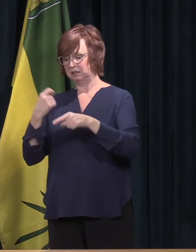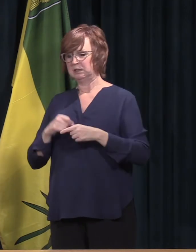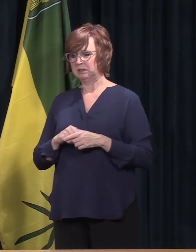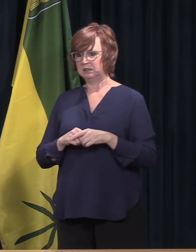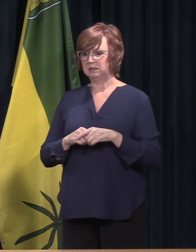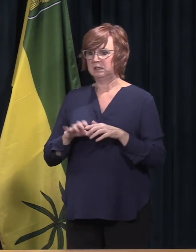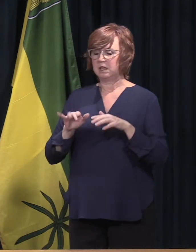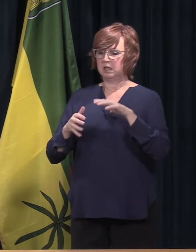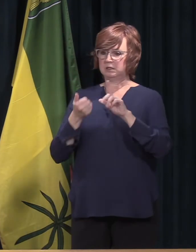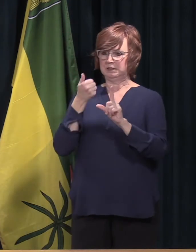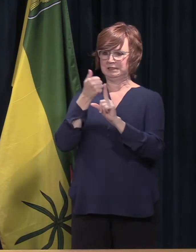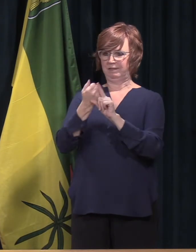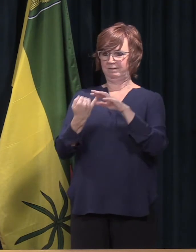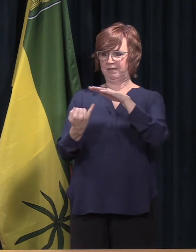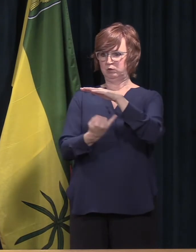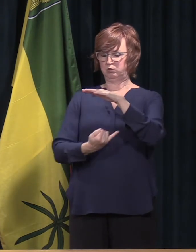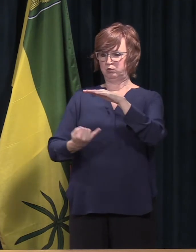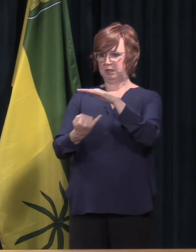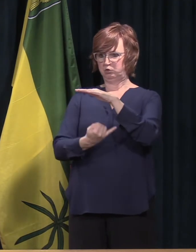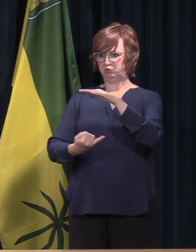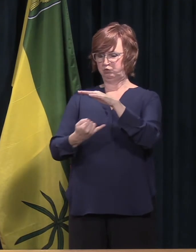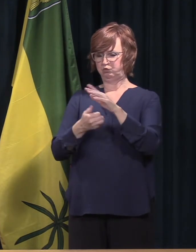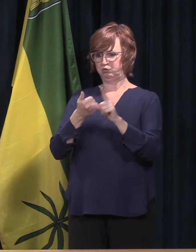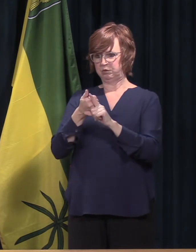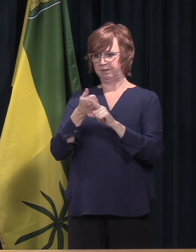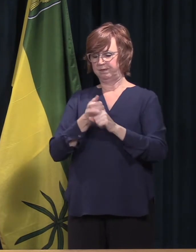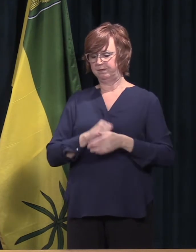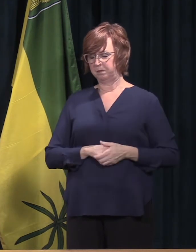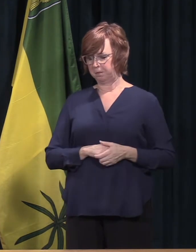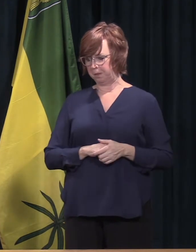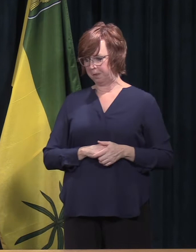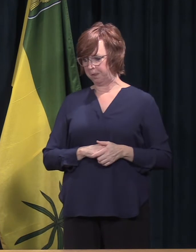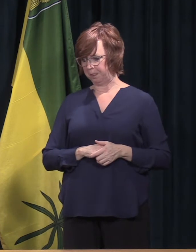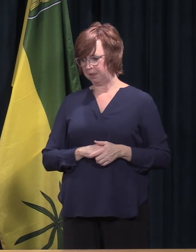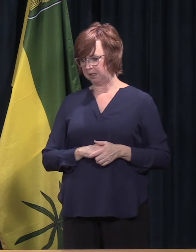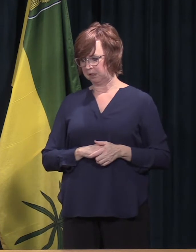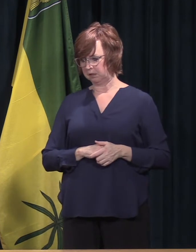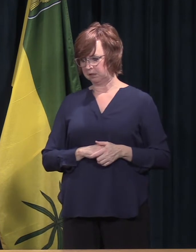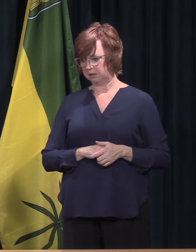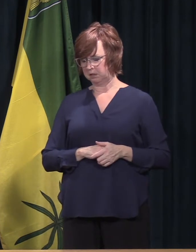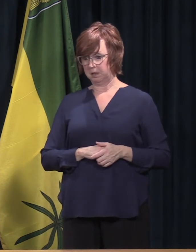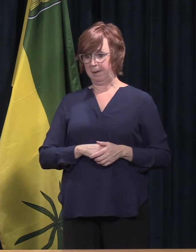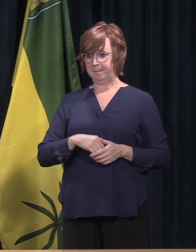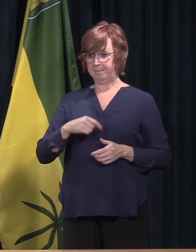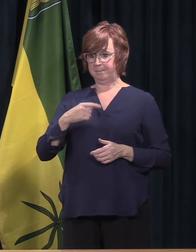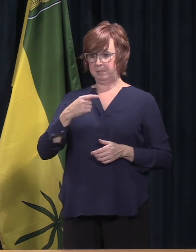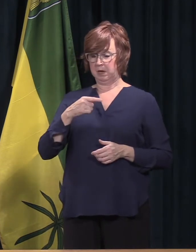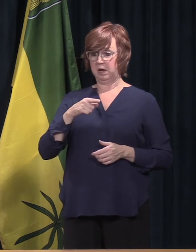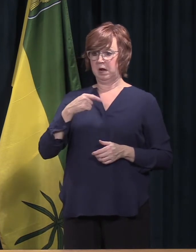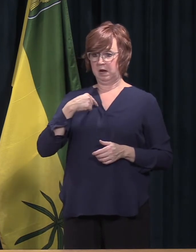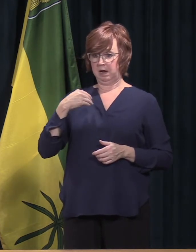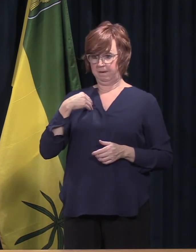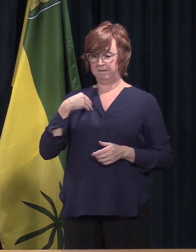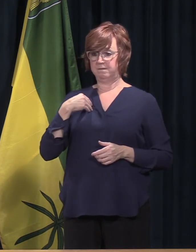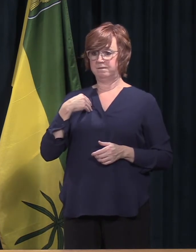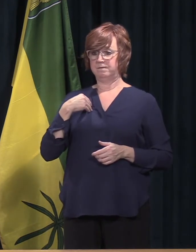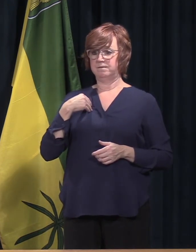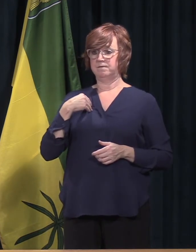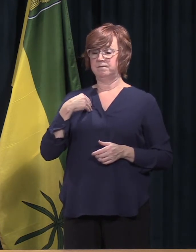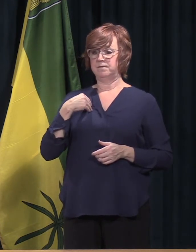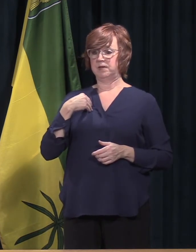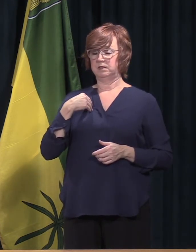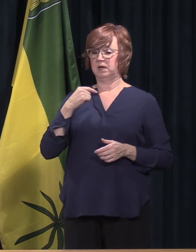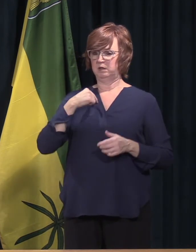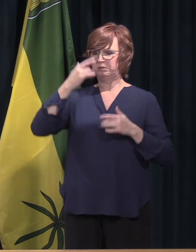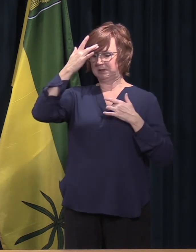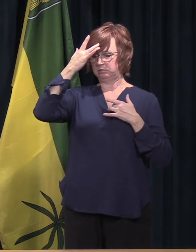various ways. So if you are a case, you are to isolate, because isolation is really used for people who are